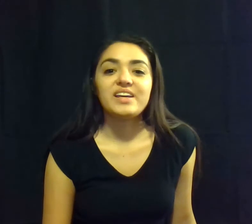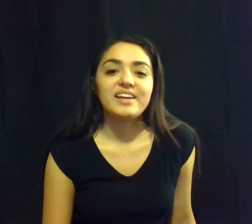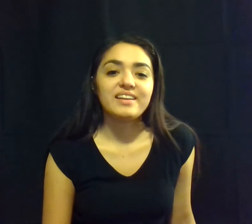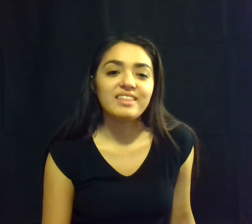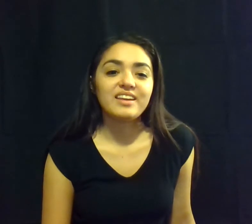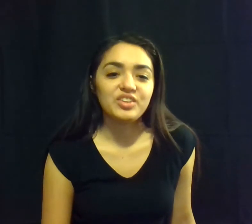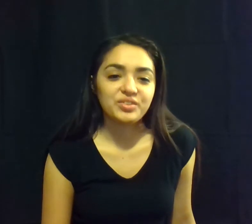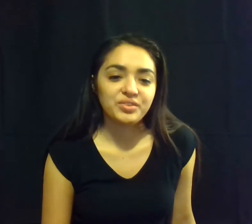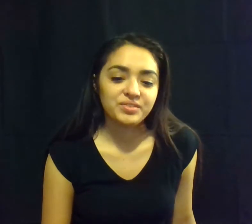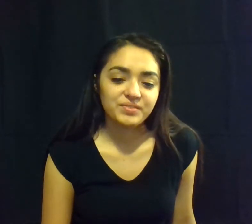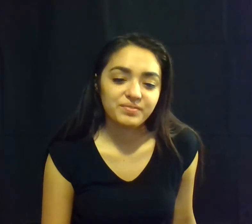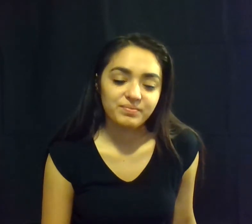"Okay, thank you."